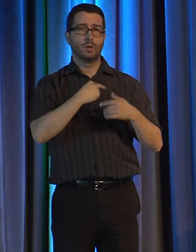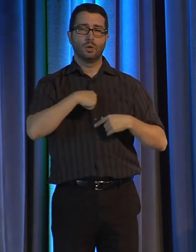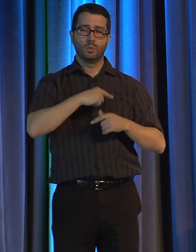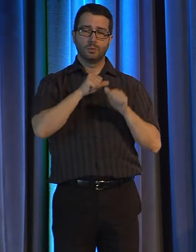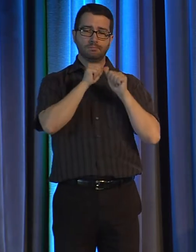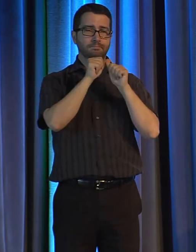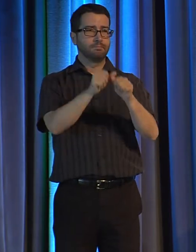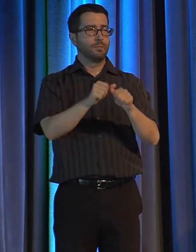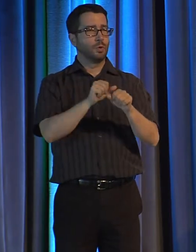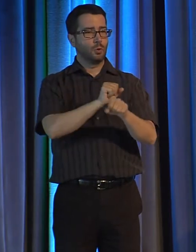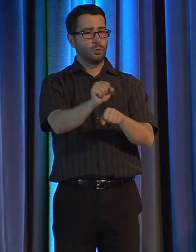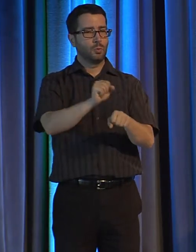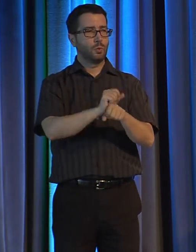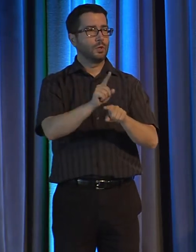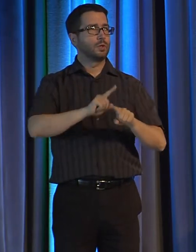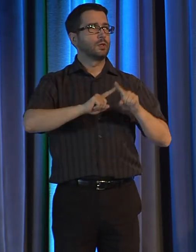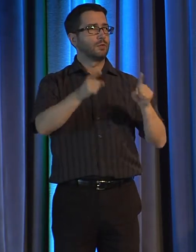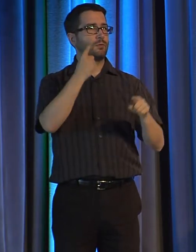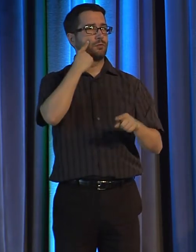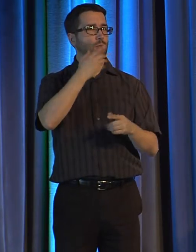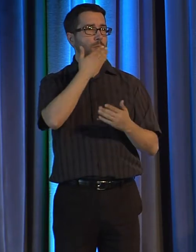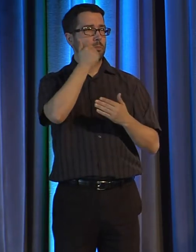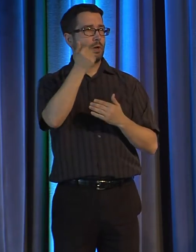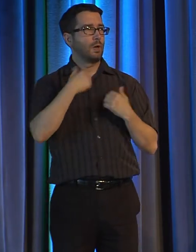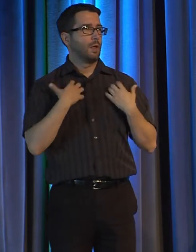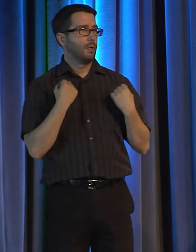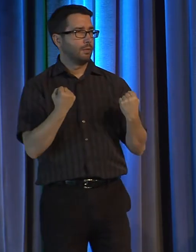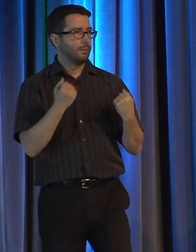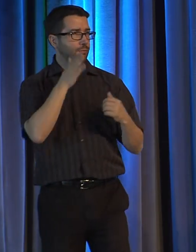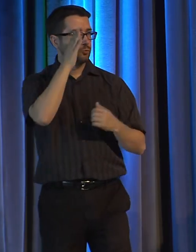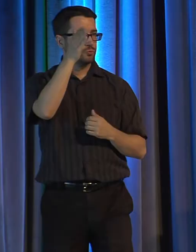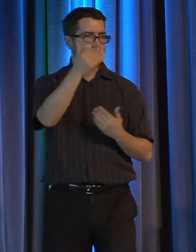differently for a healthier future for our citizens. Thank you.